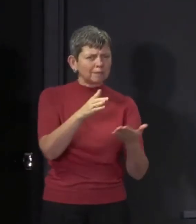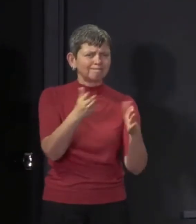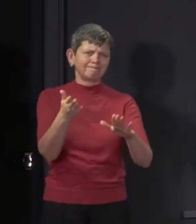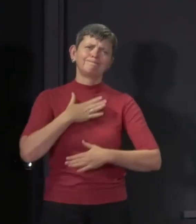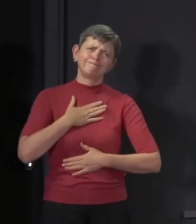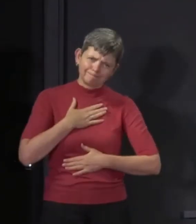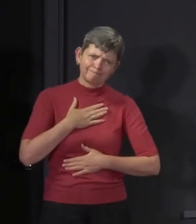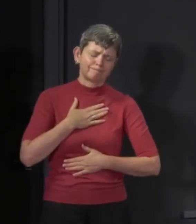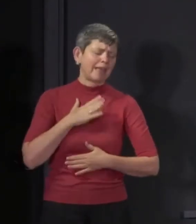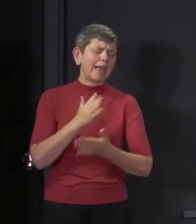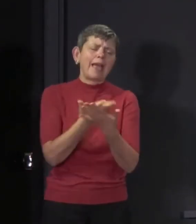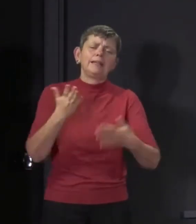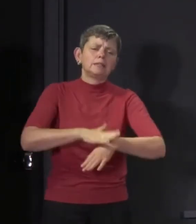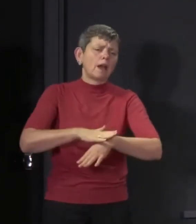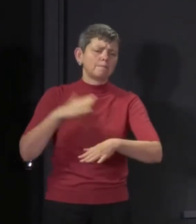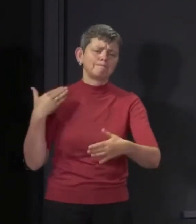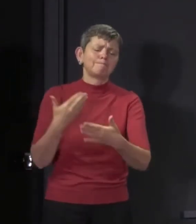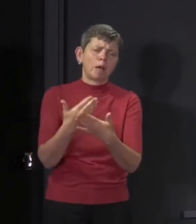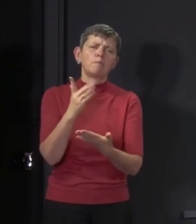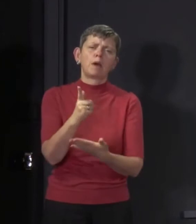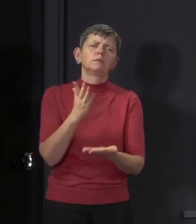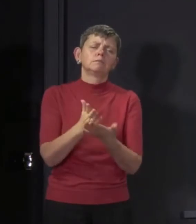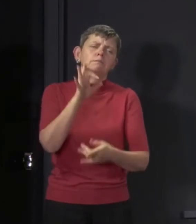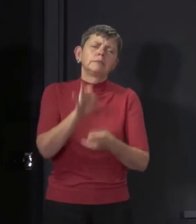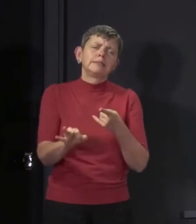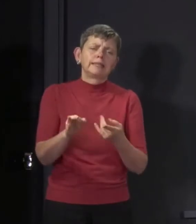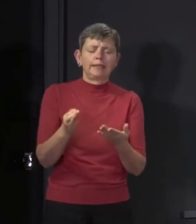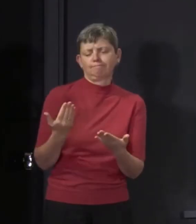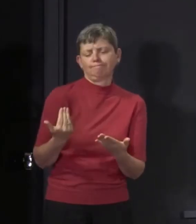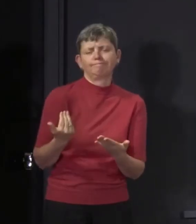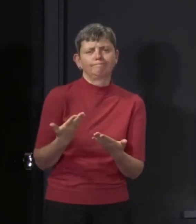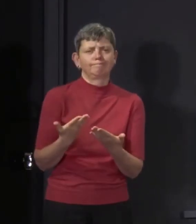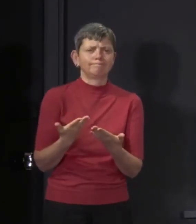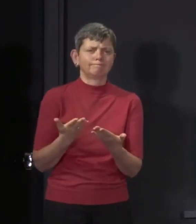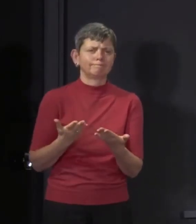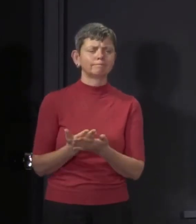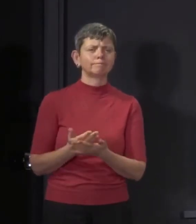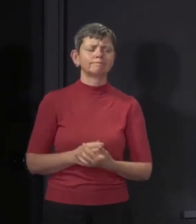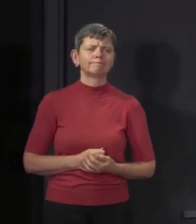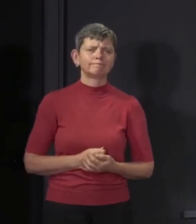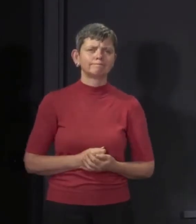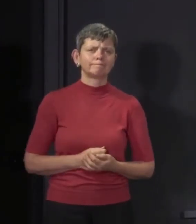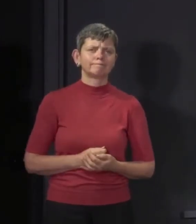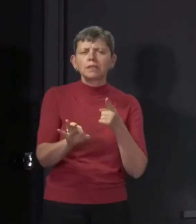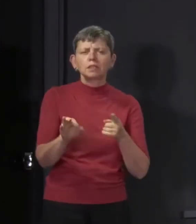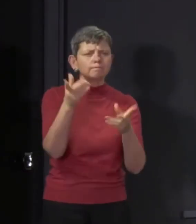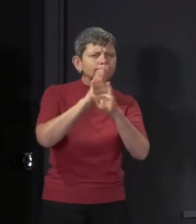this virus at any point during the pandemic, but obviously, of course, in particular, to those who have more recently been